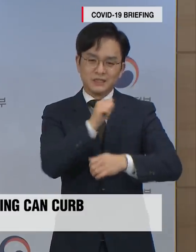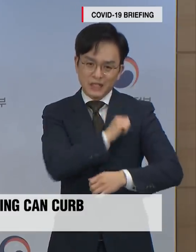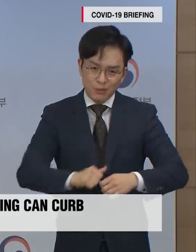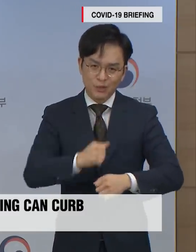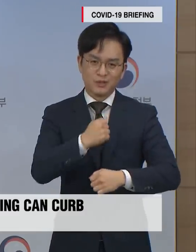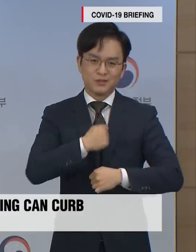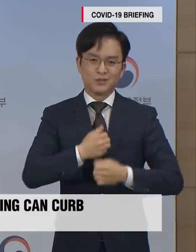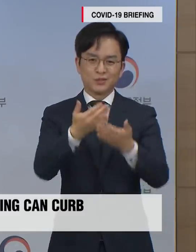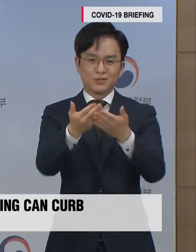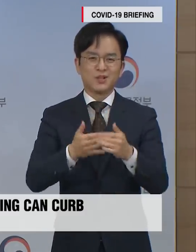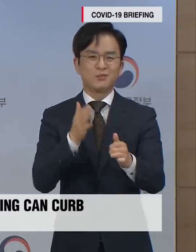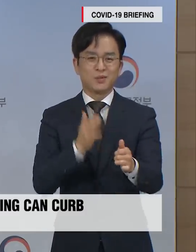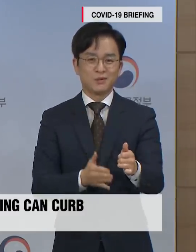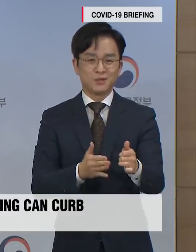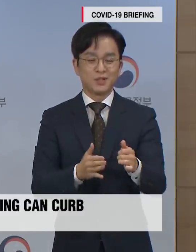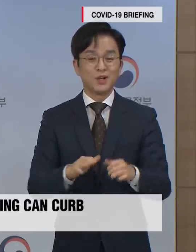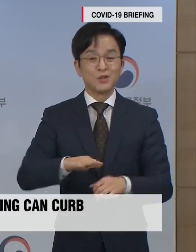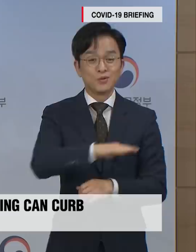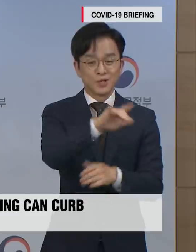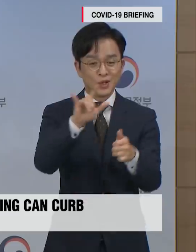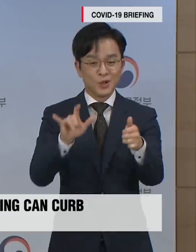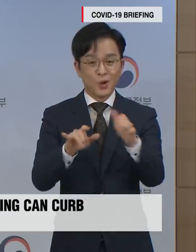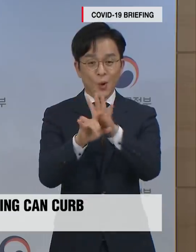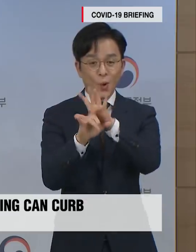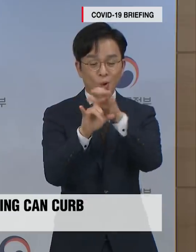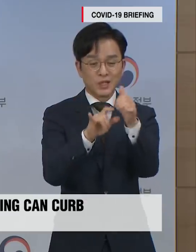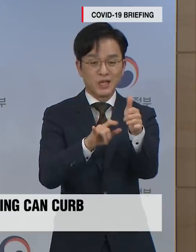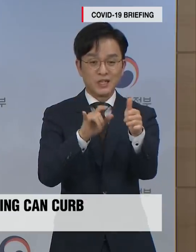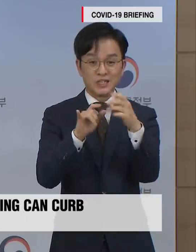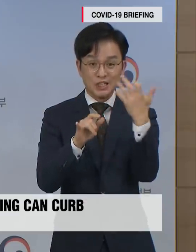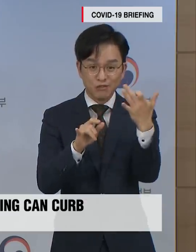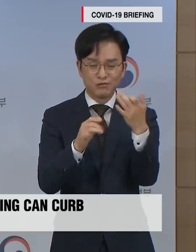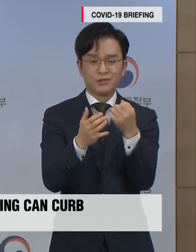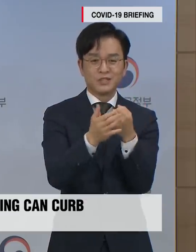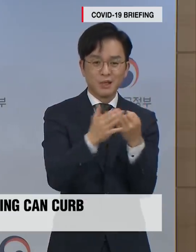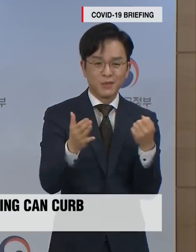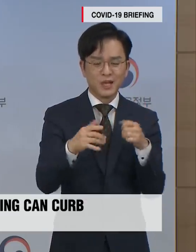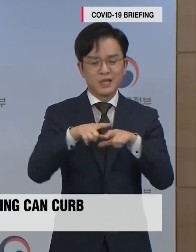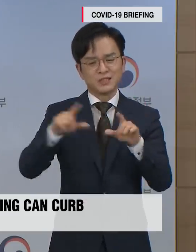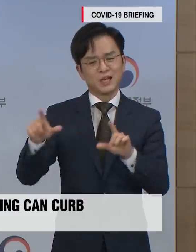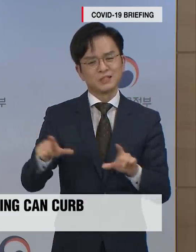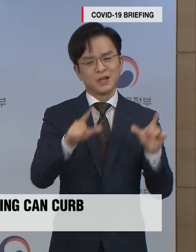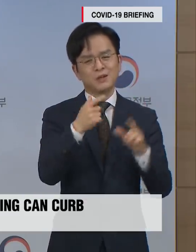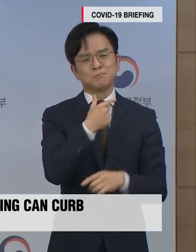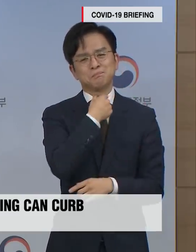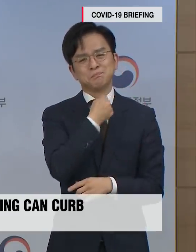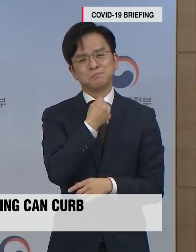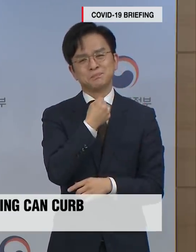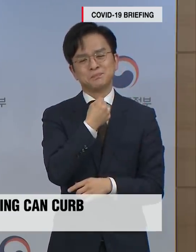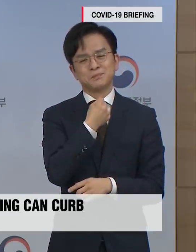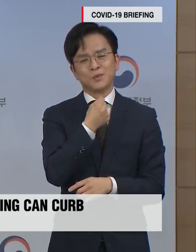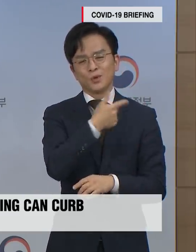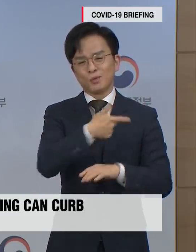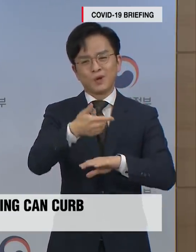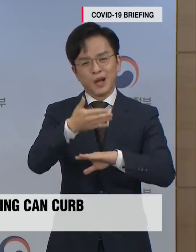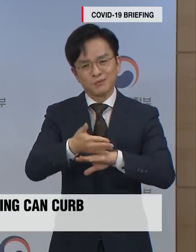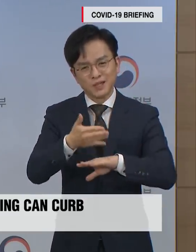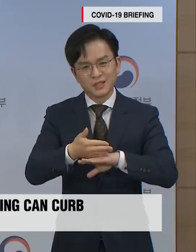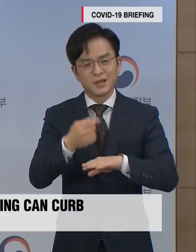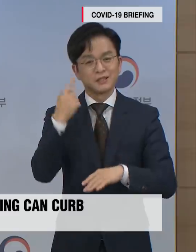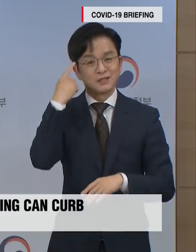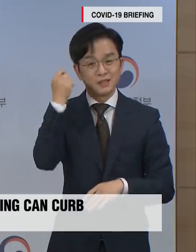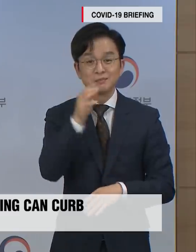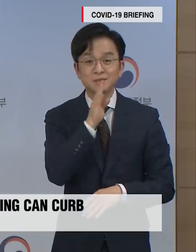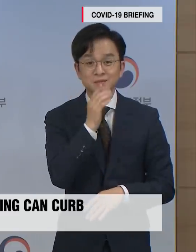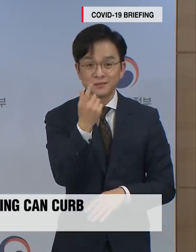this crisis of the infection, we are feeling how precious our lifestyle is, and we are also feeling how precious one another